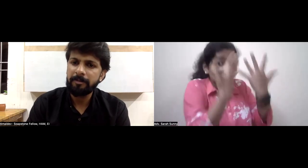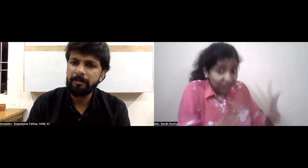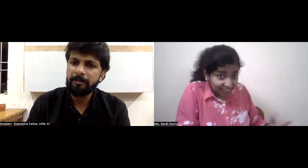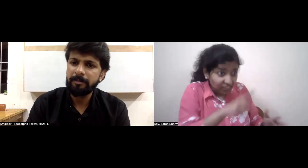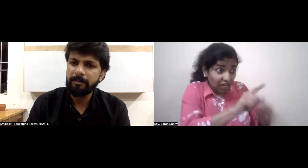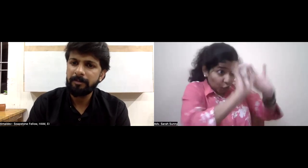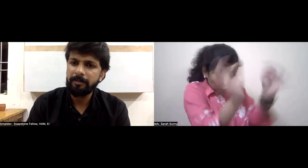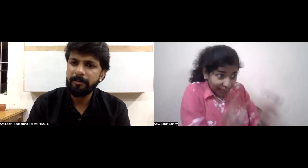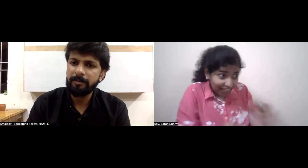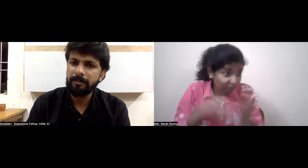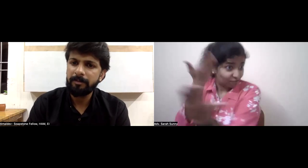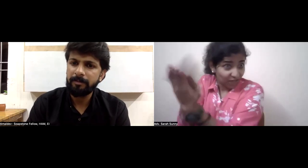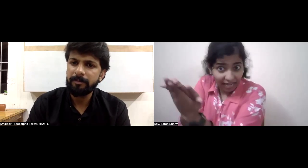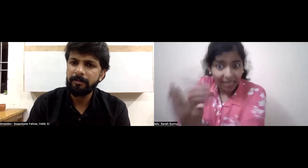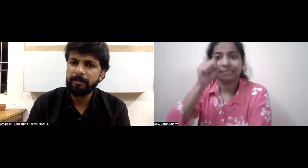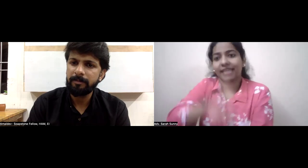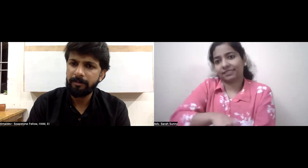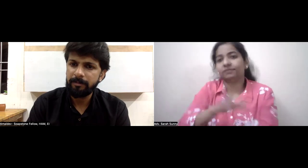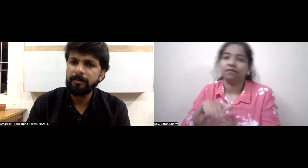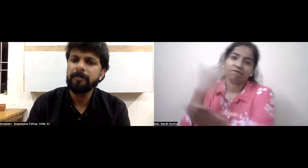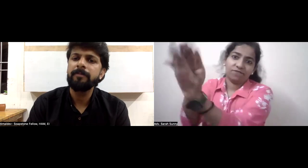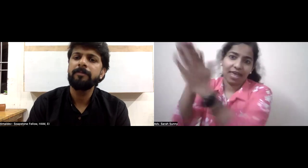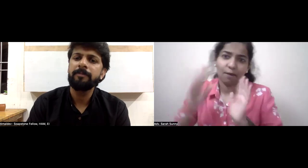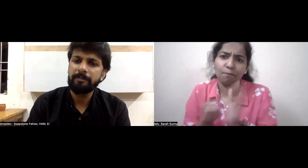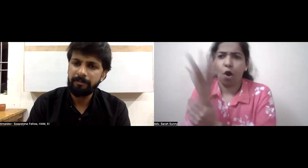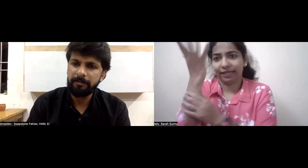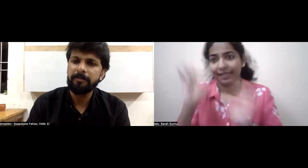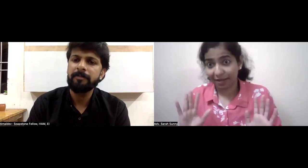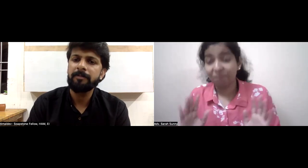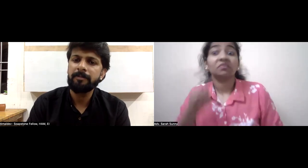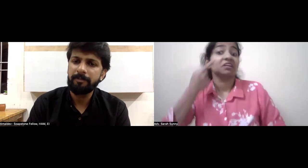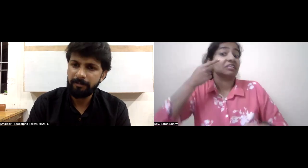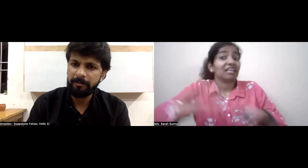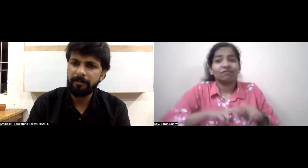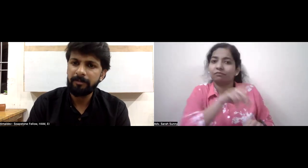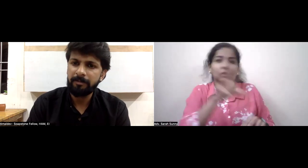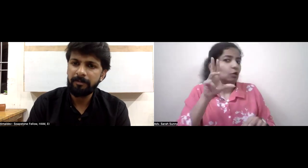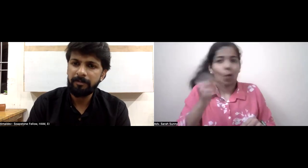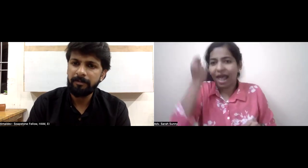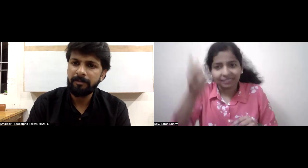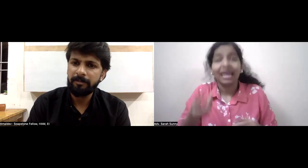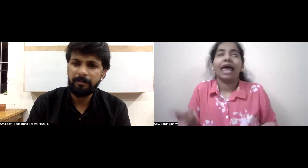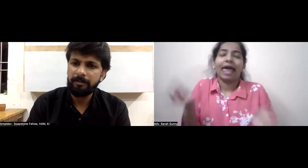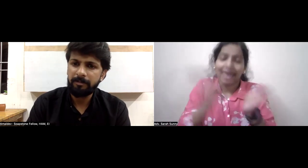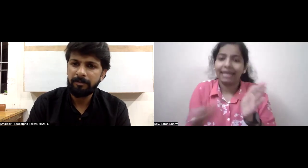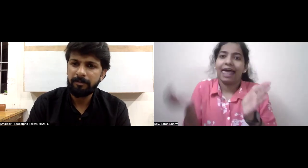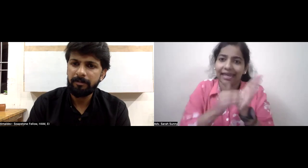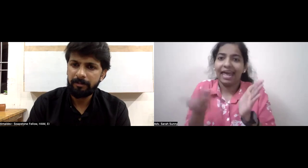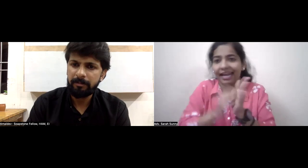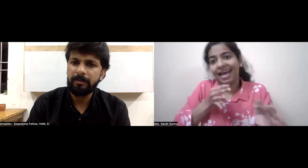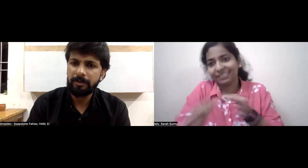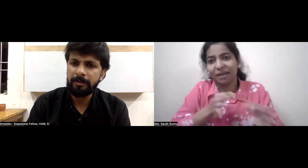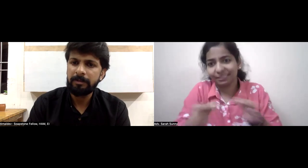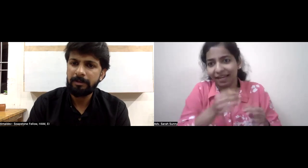individuals, consulting them, counseling them, and even as simple as procedures to file a